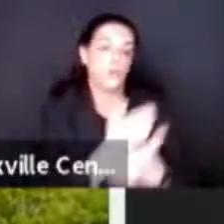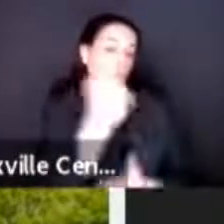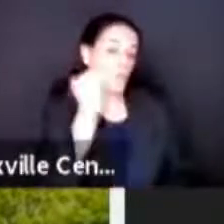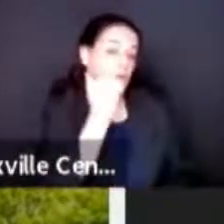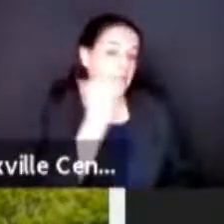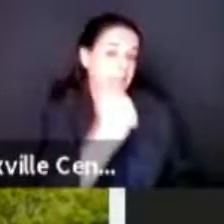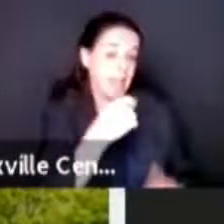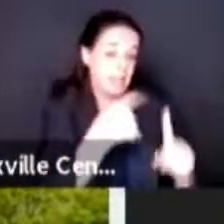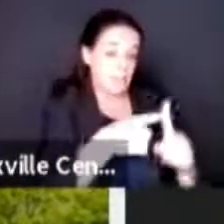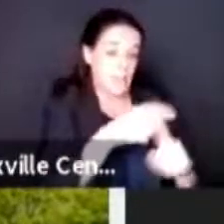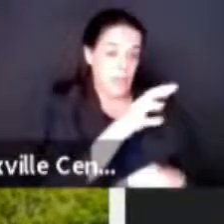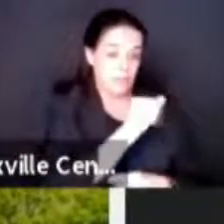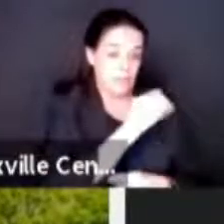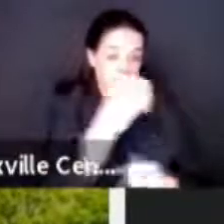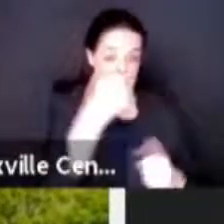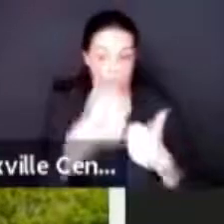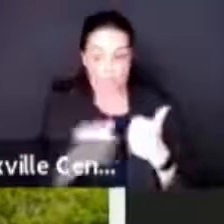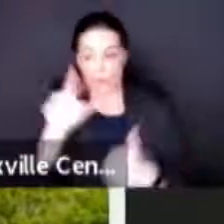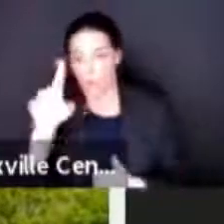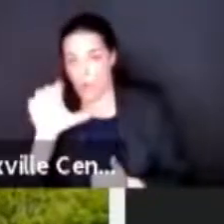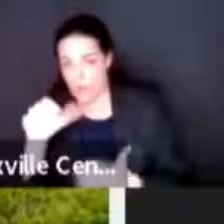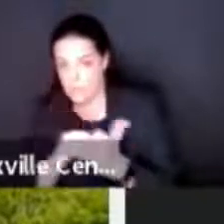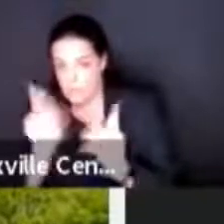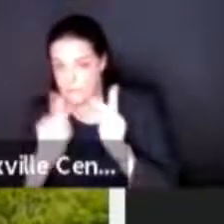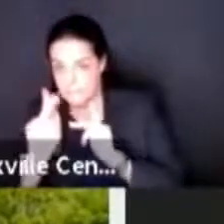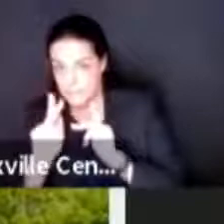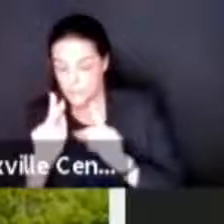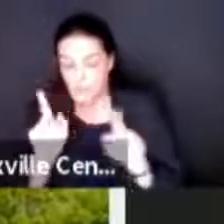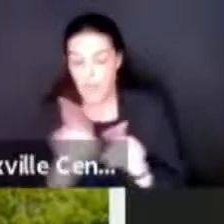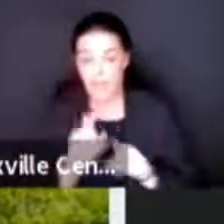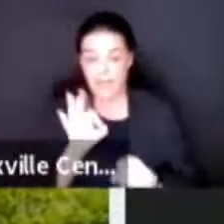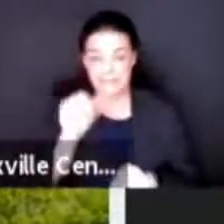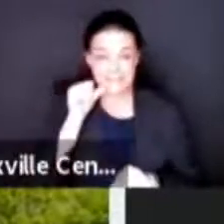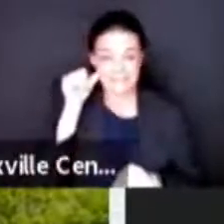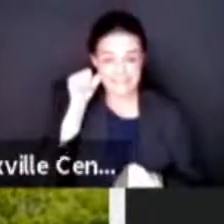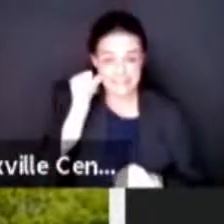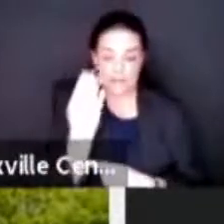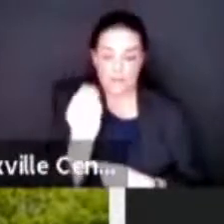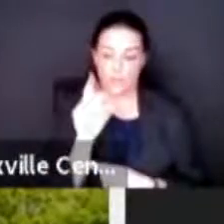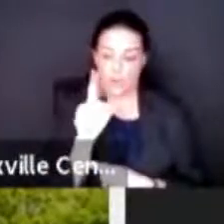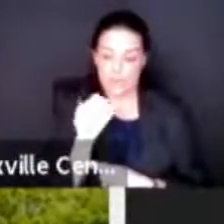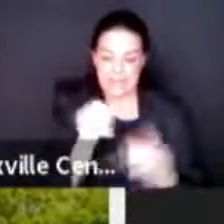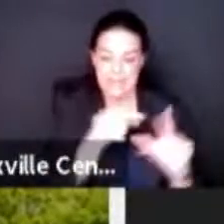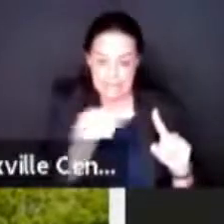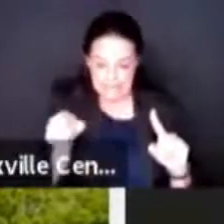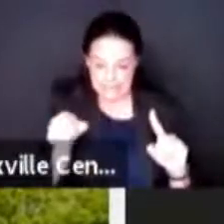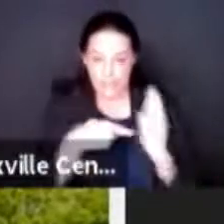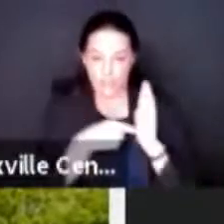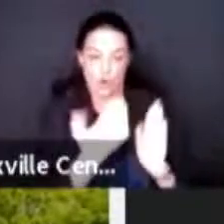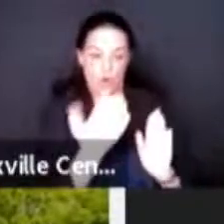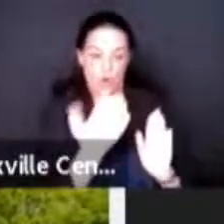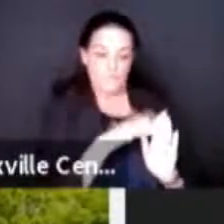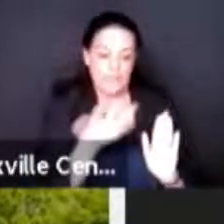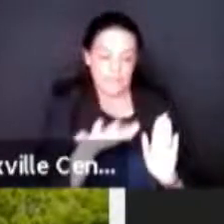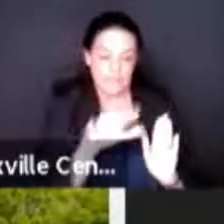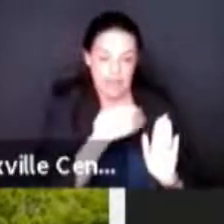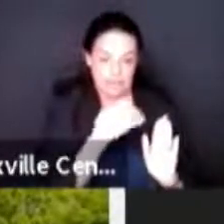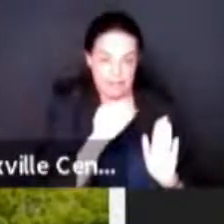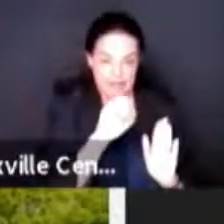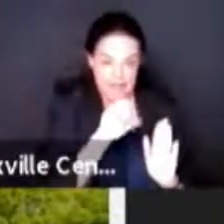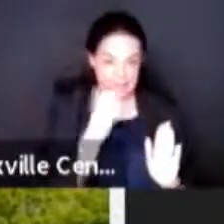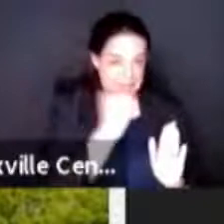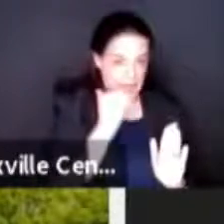per 100,000 population. As of Wednesday, our 14-day trend line shows 55 new cases per 100,000,